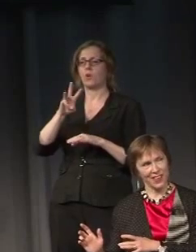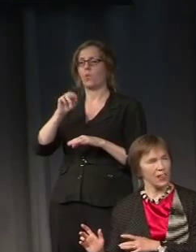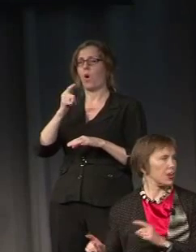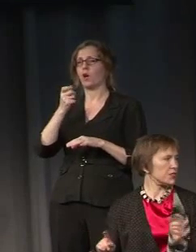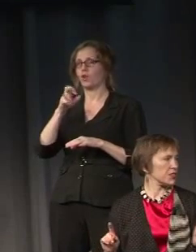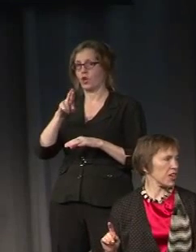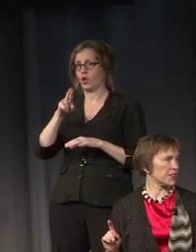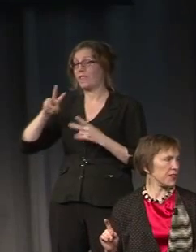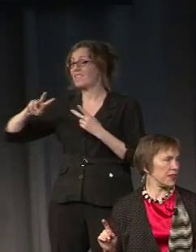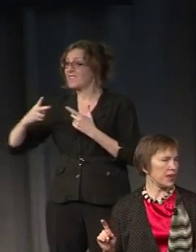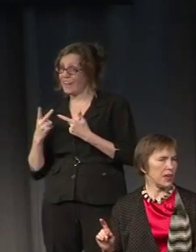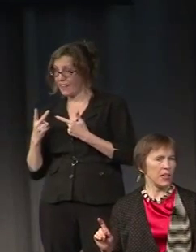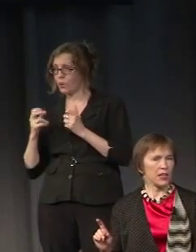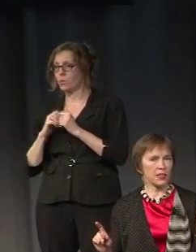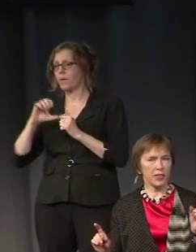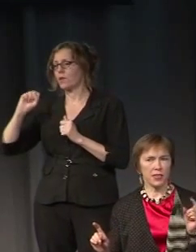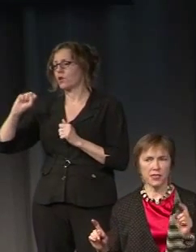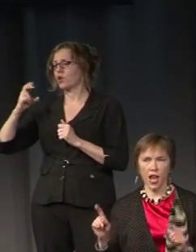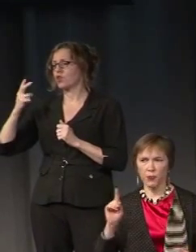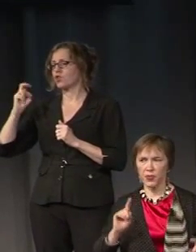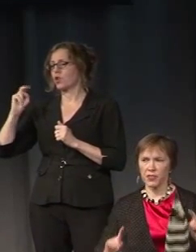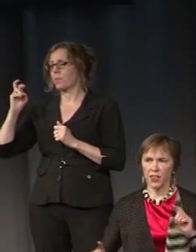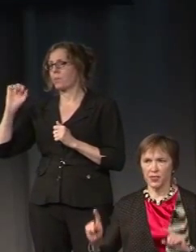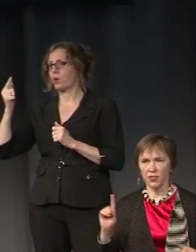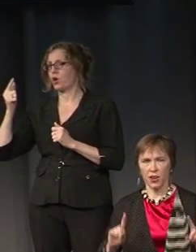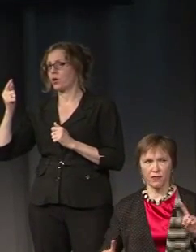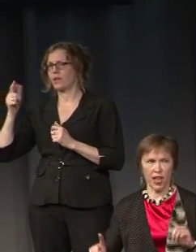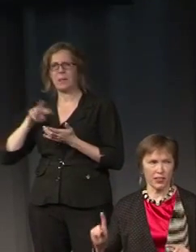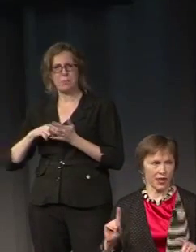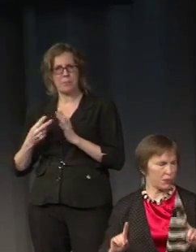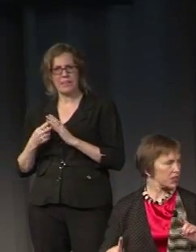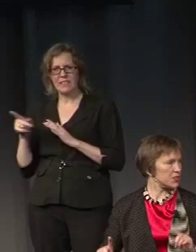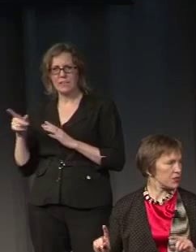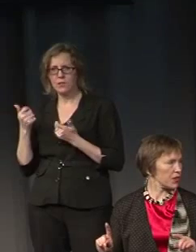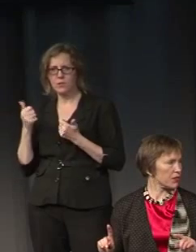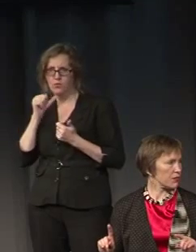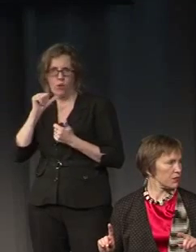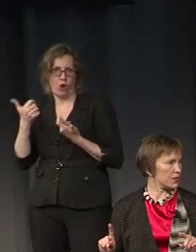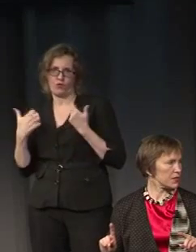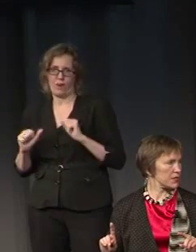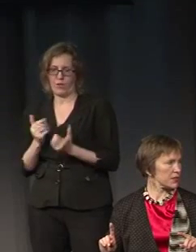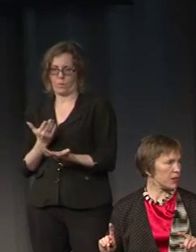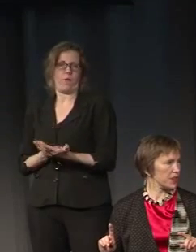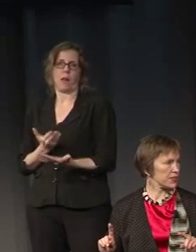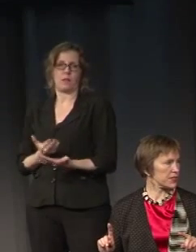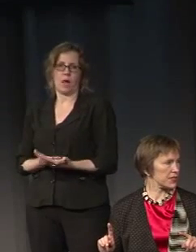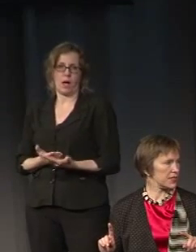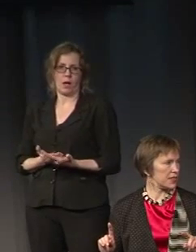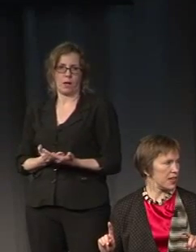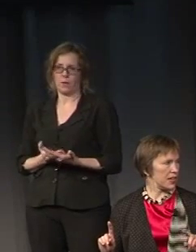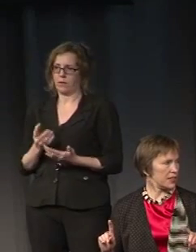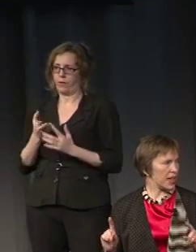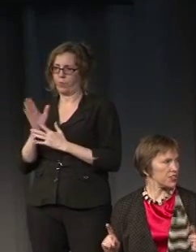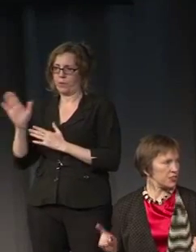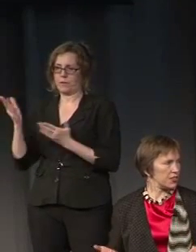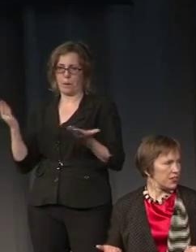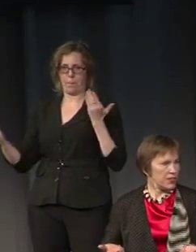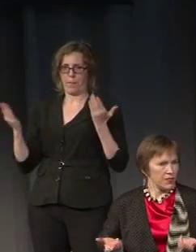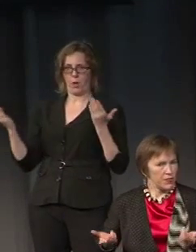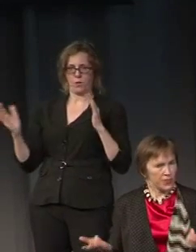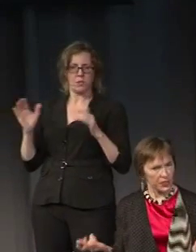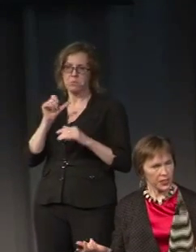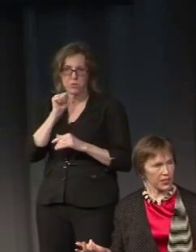Schoenberg, suggests that he's not precisely trying to validate what he's doing through these comparisons. He's